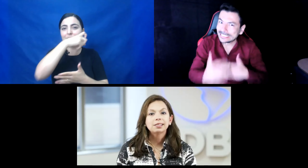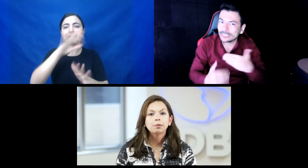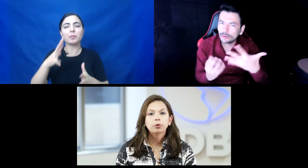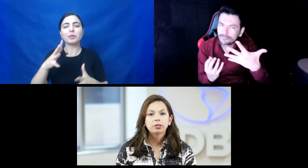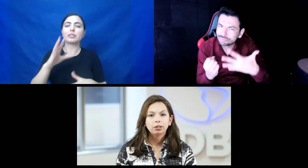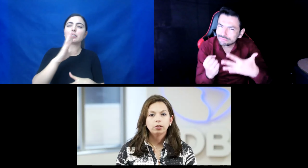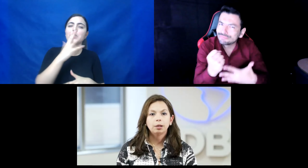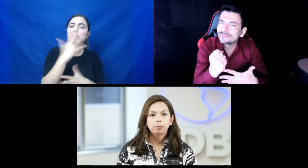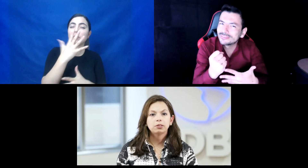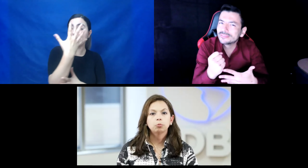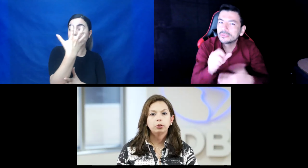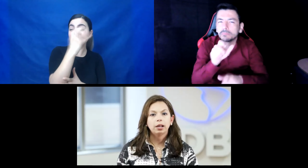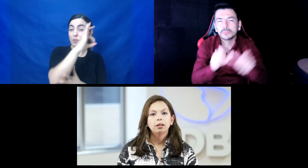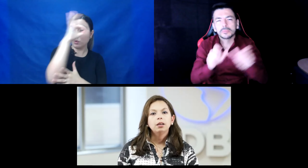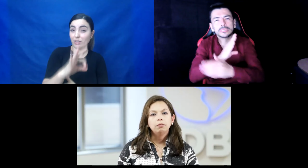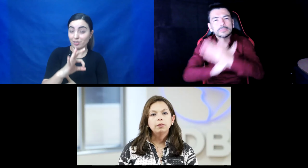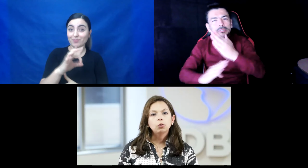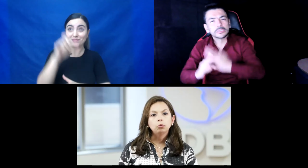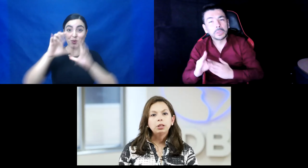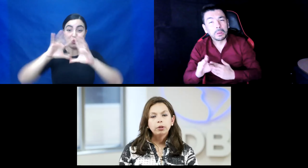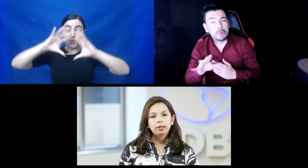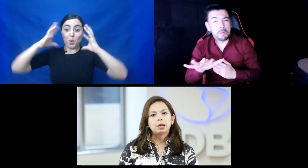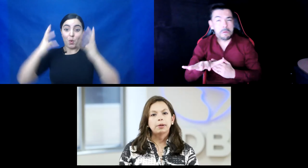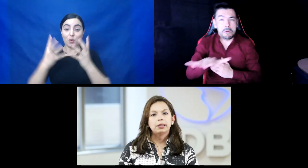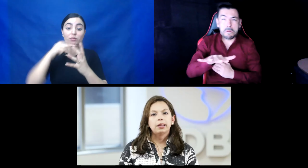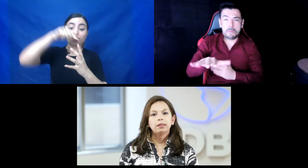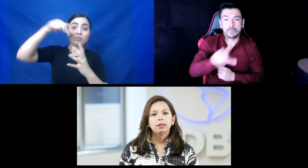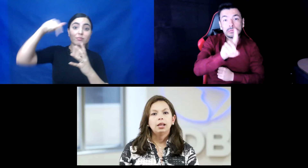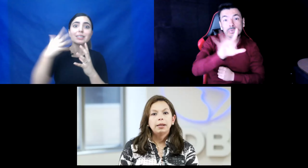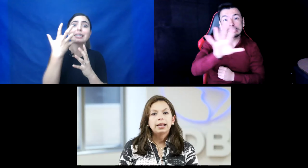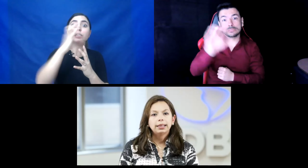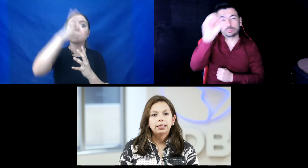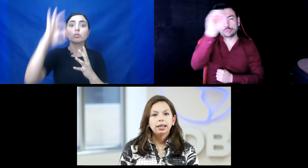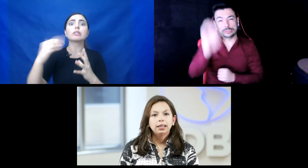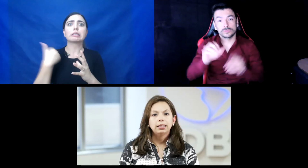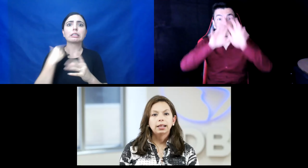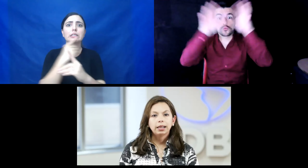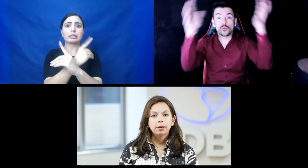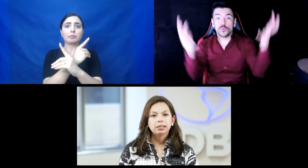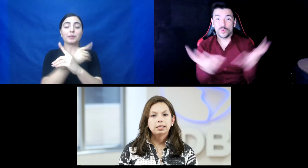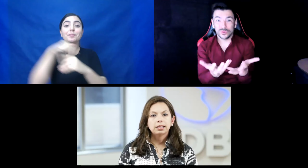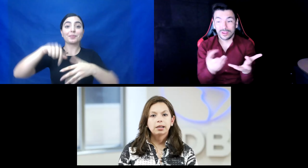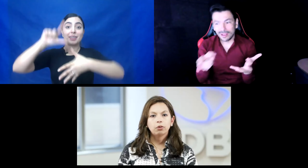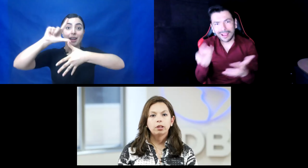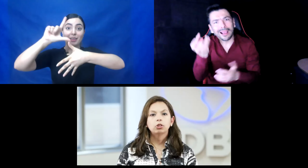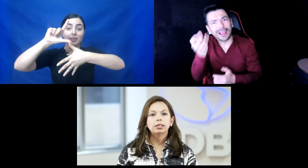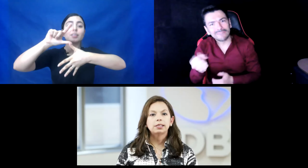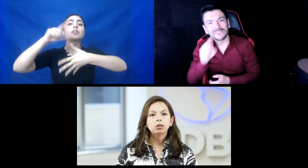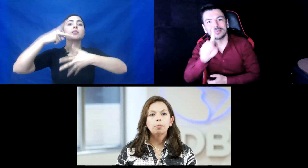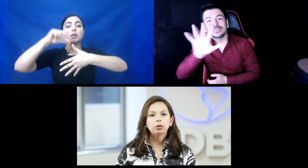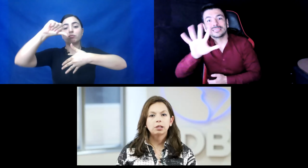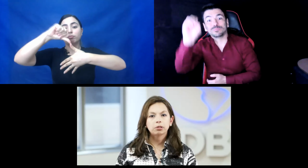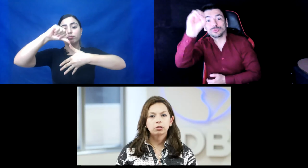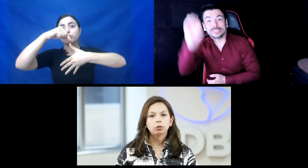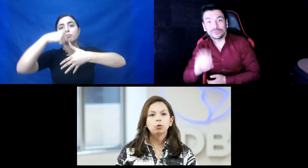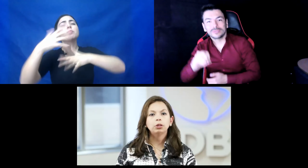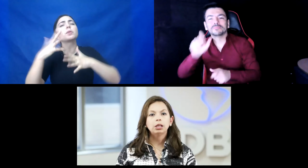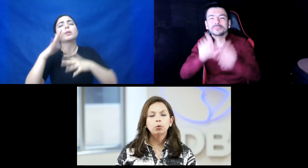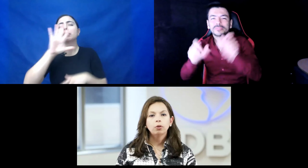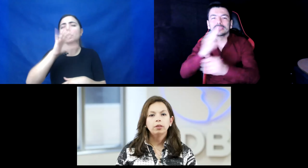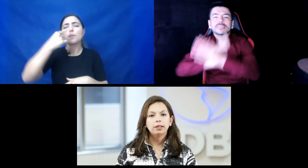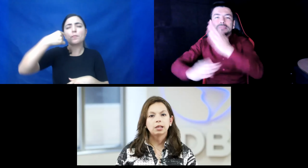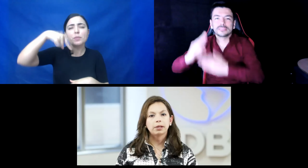for disabled persons. 15% of the world population has some sort of disability. In Latin America and the